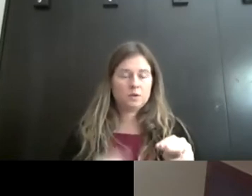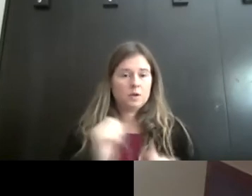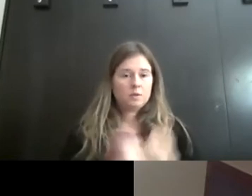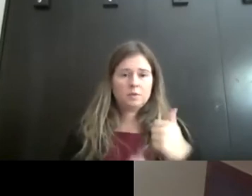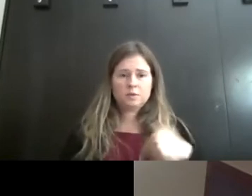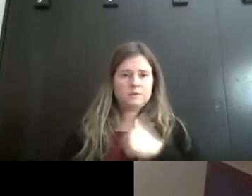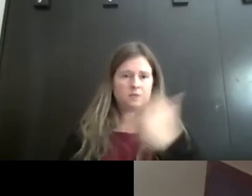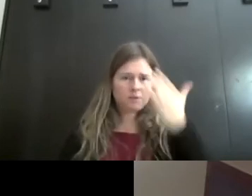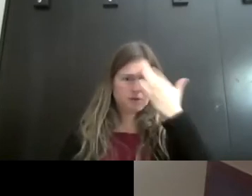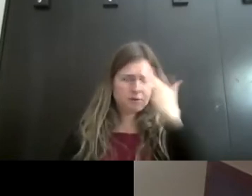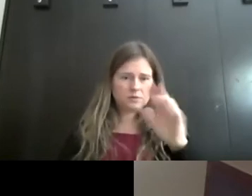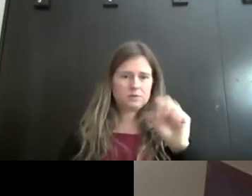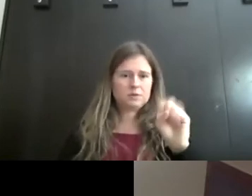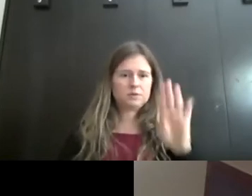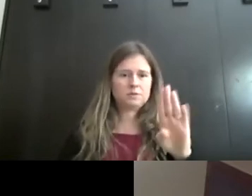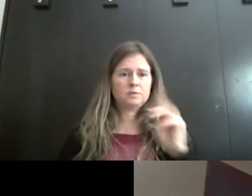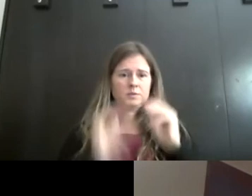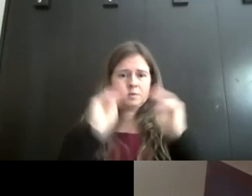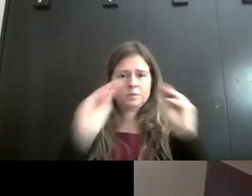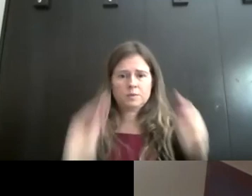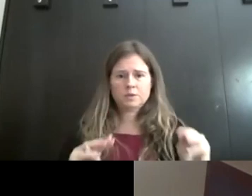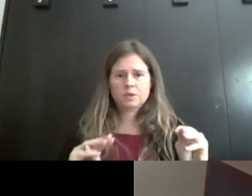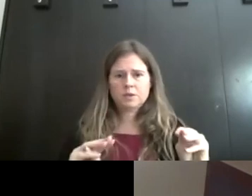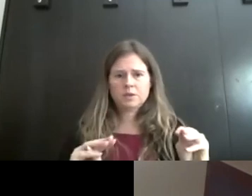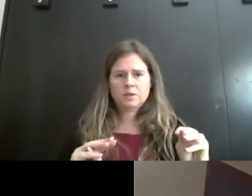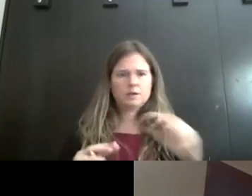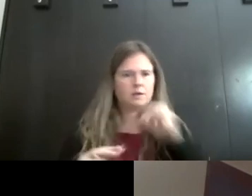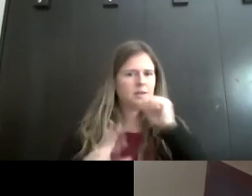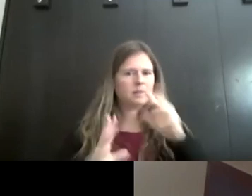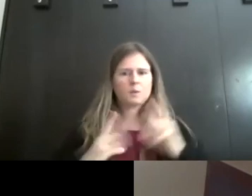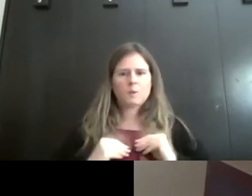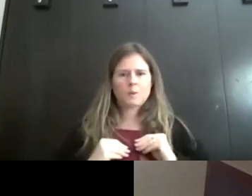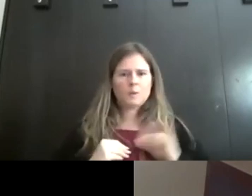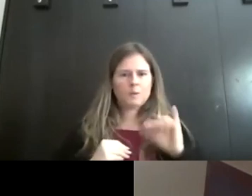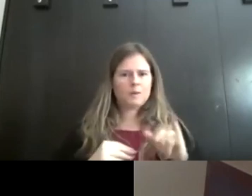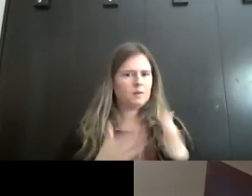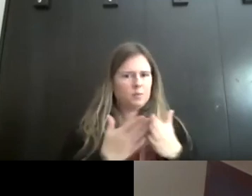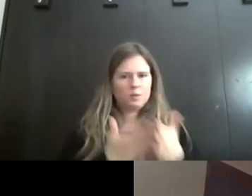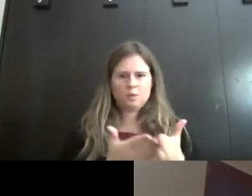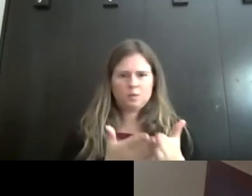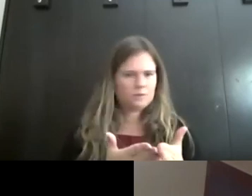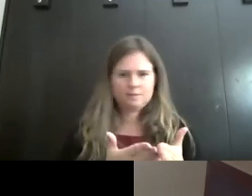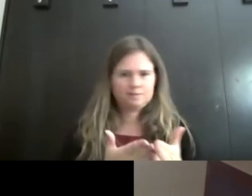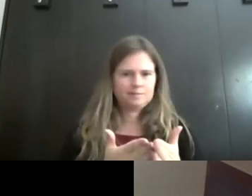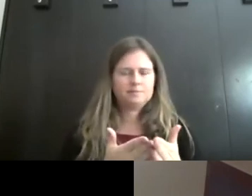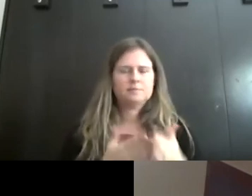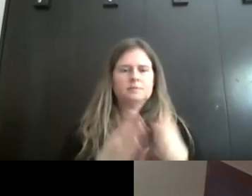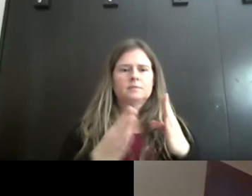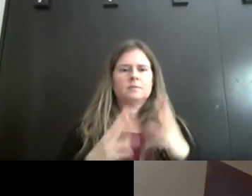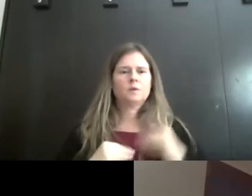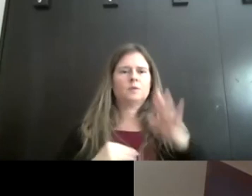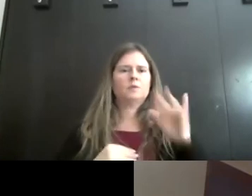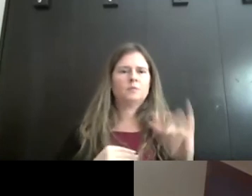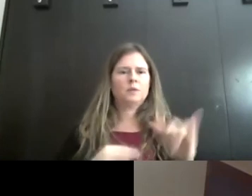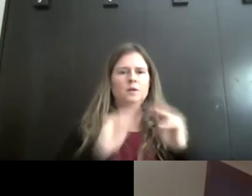Santa Barbara Museum of Natural History doesn't own that tamul. It's actually owned by a museum